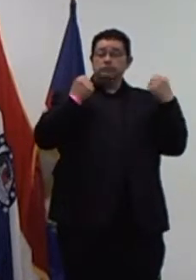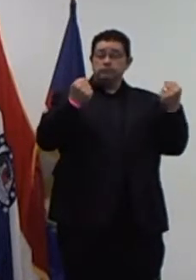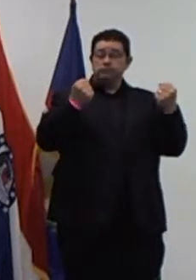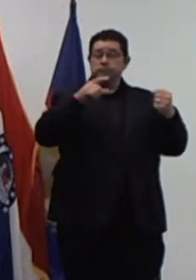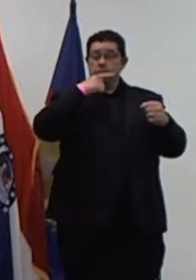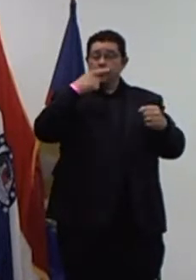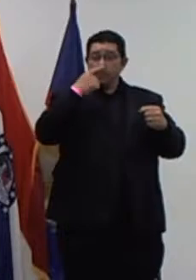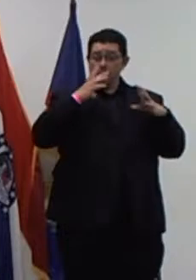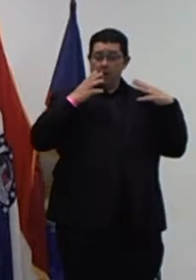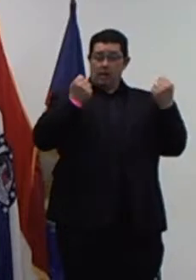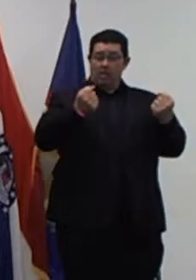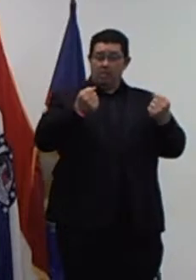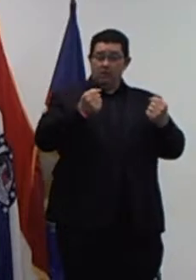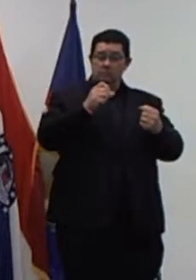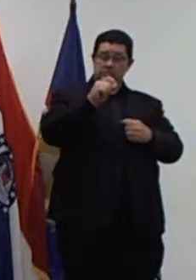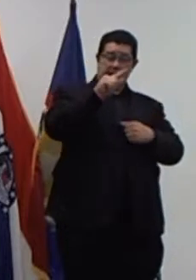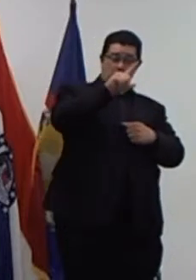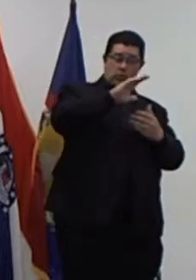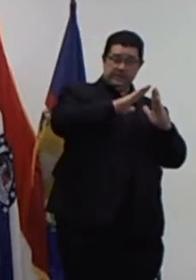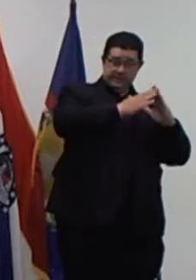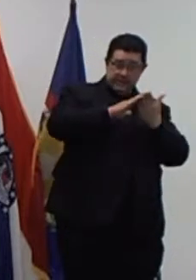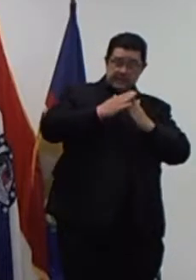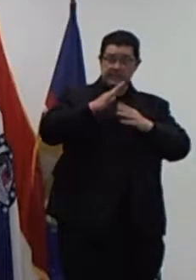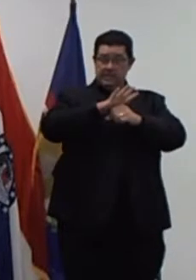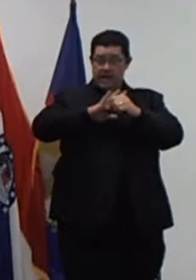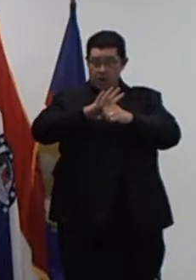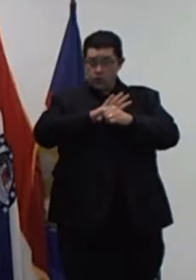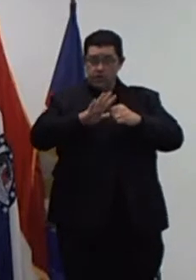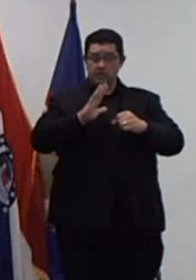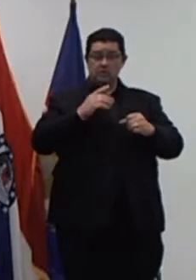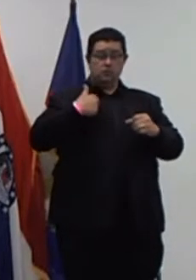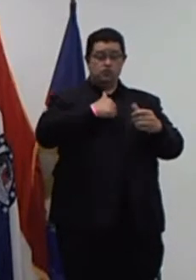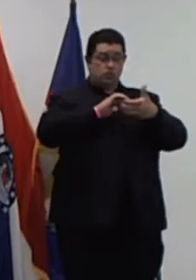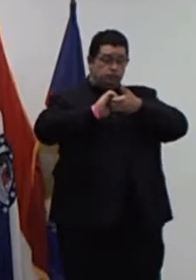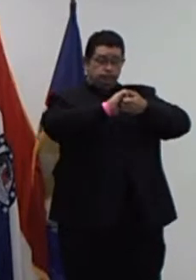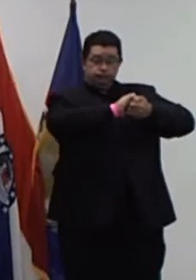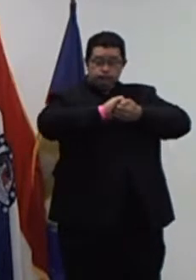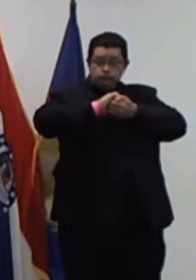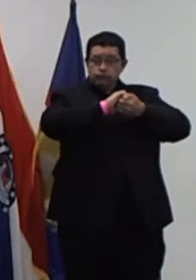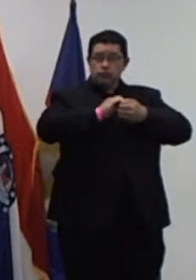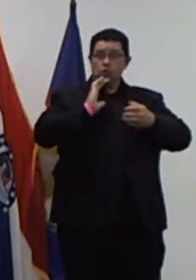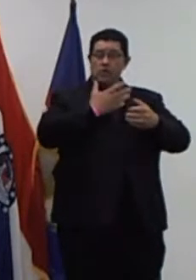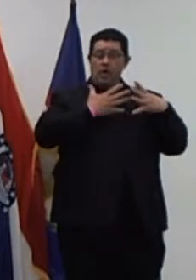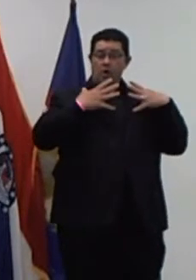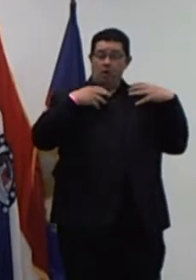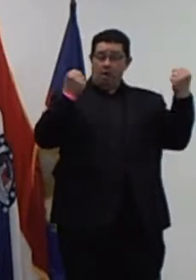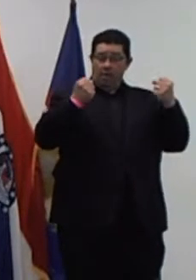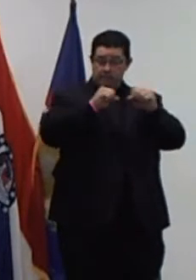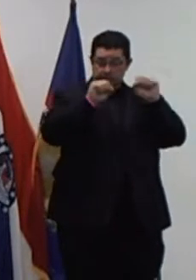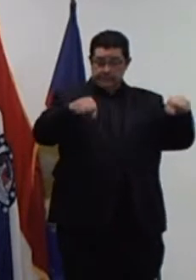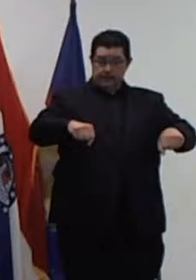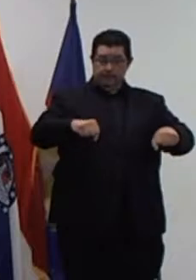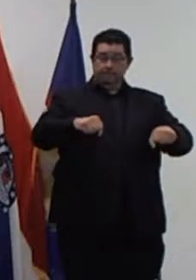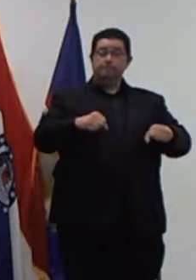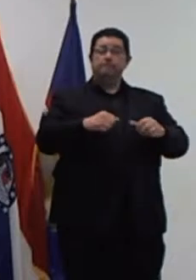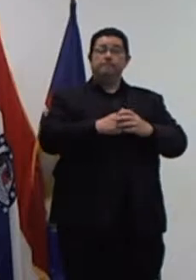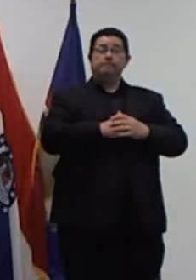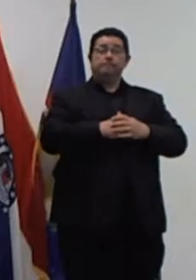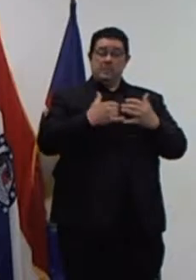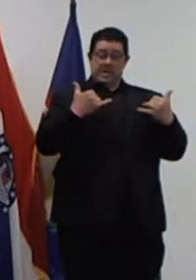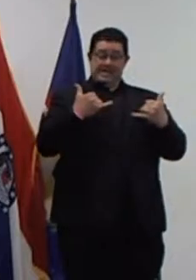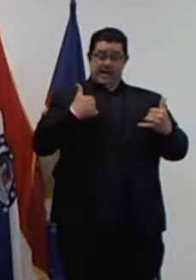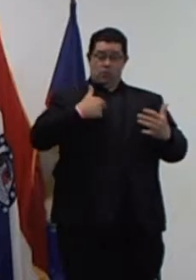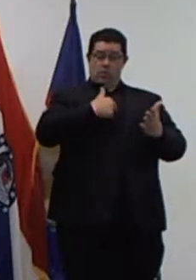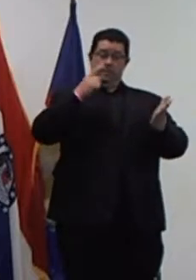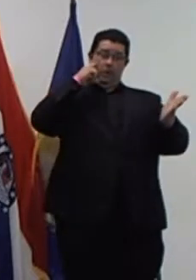jurisdictions, counties, and St. Louis City. We are cooperating now with our health systems who have joined this effort, and we now have been